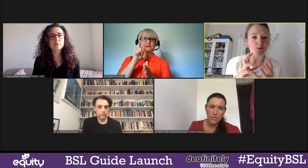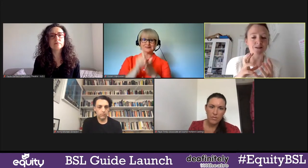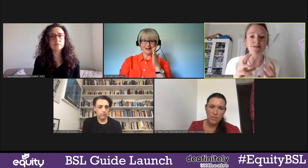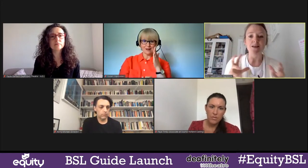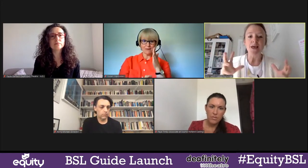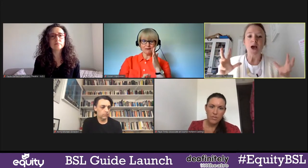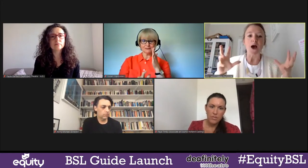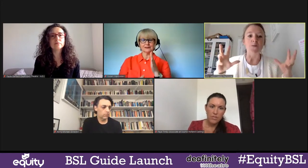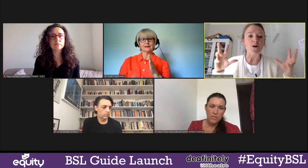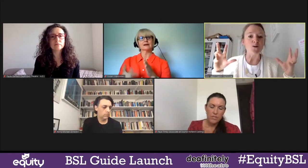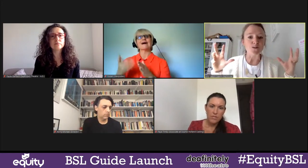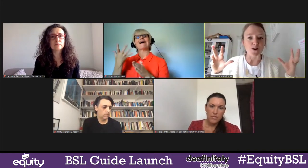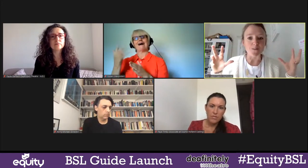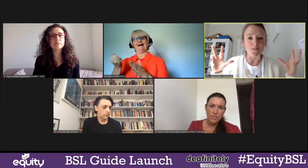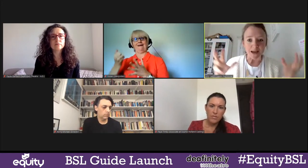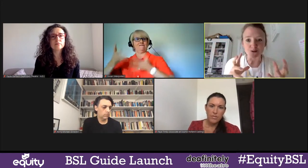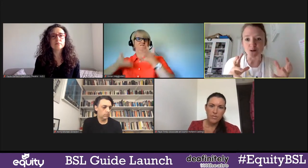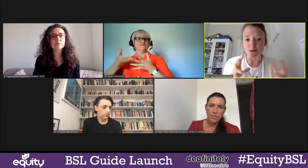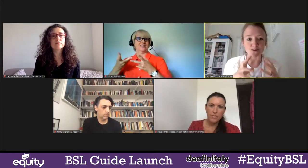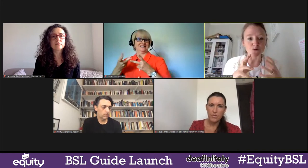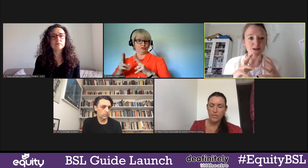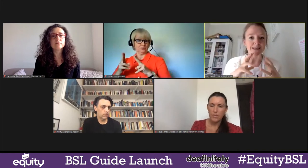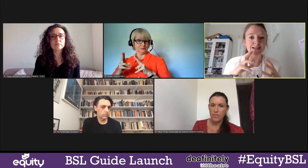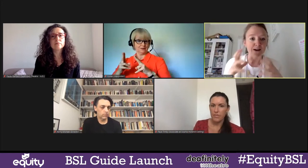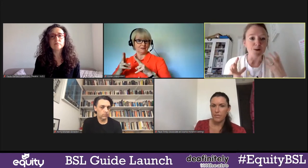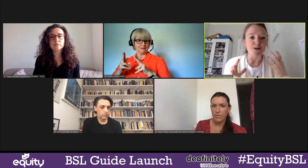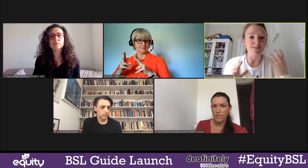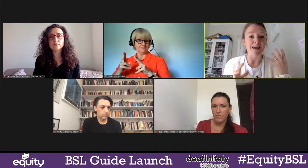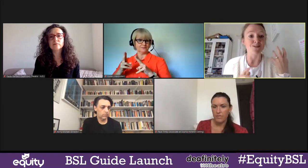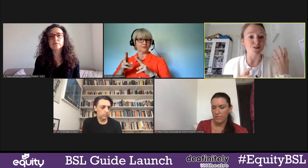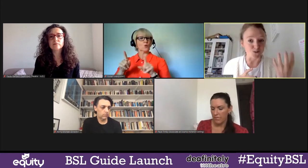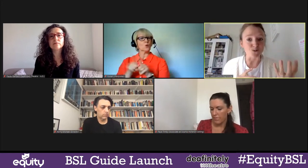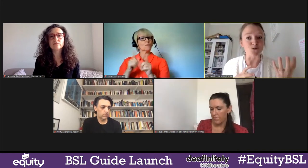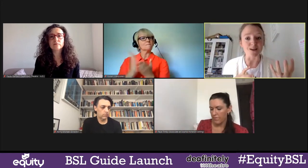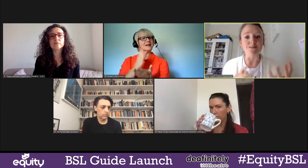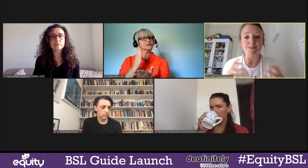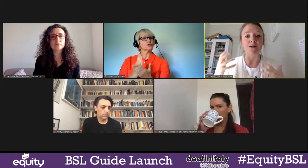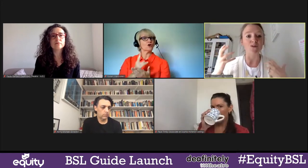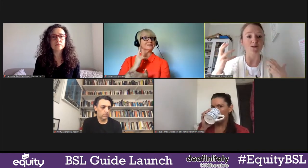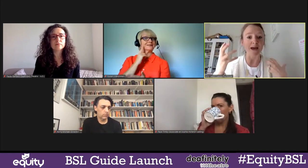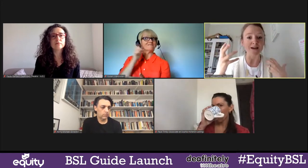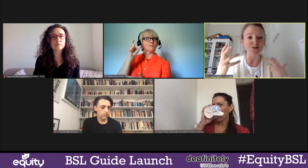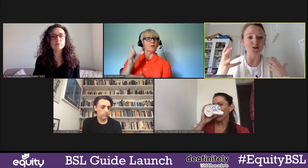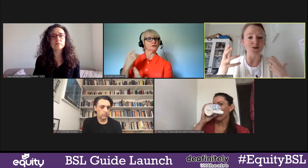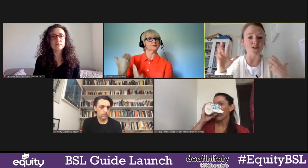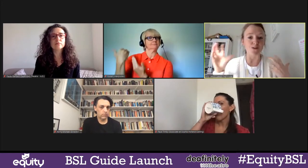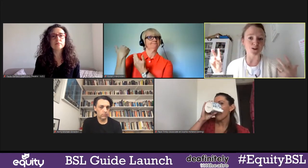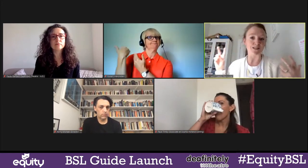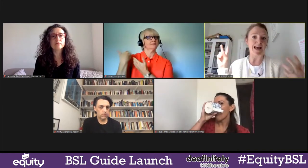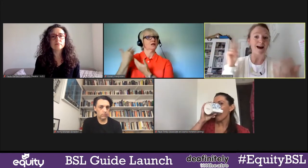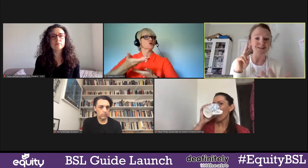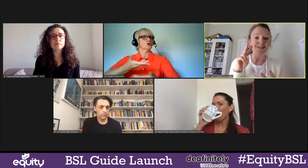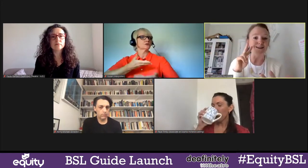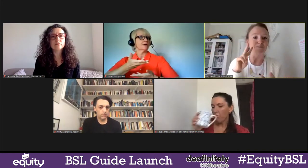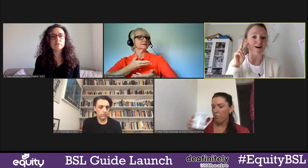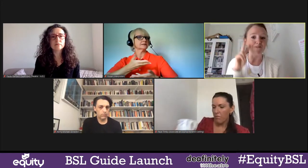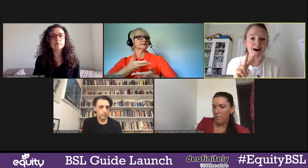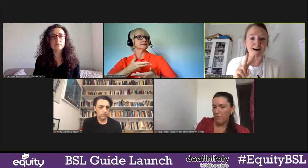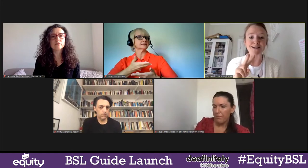interpreters. We also made sure that there was always a deaf person there as a consultant to make sure that there was an outside pair of eyes who